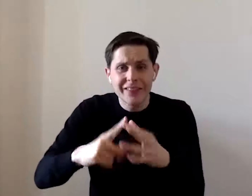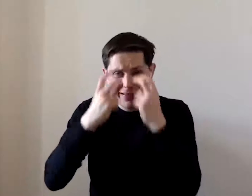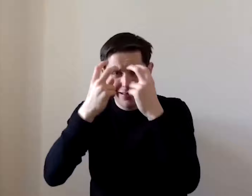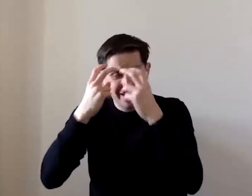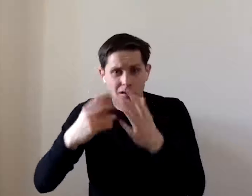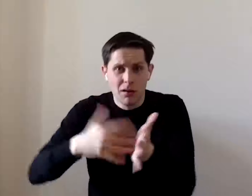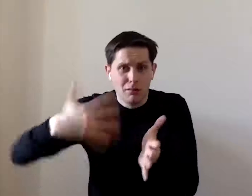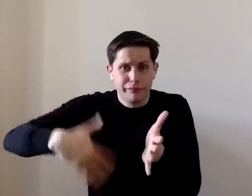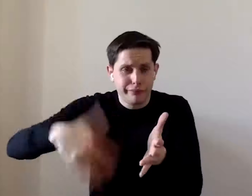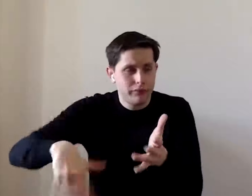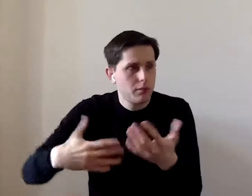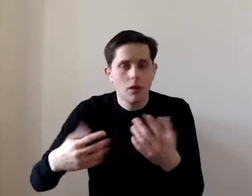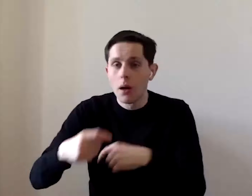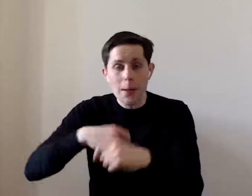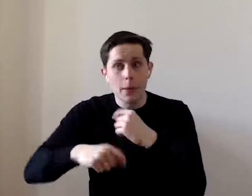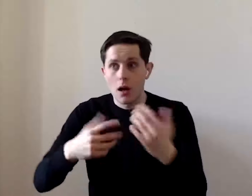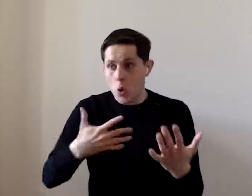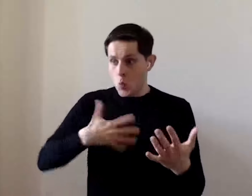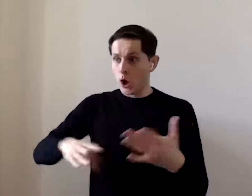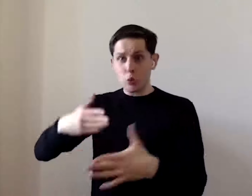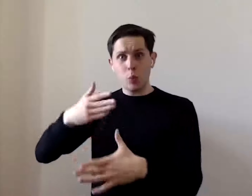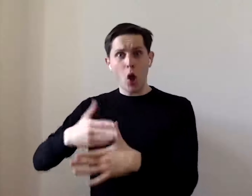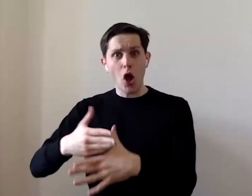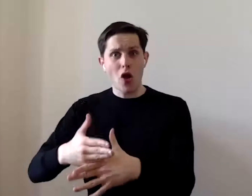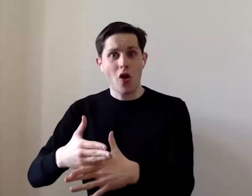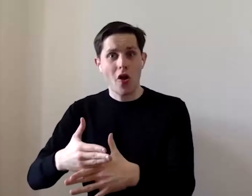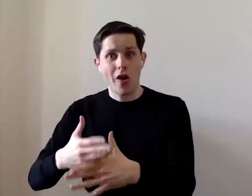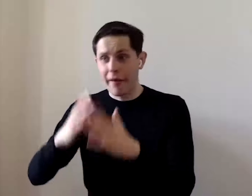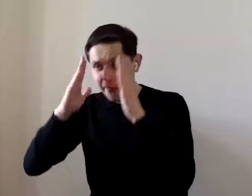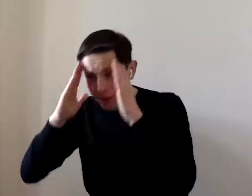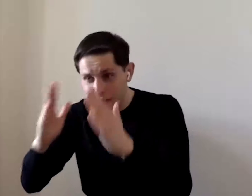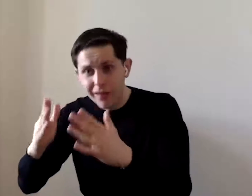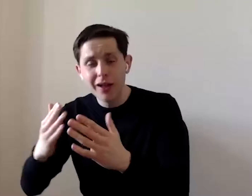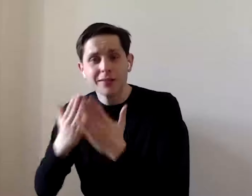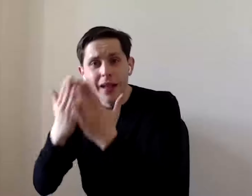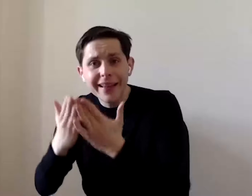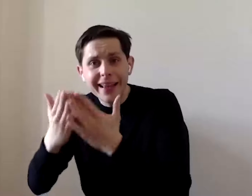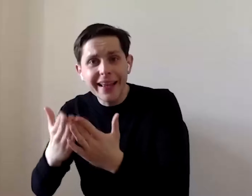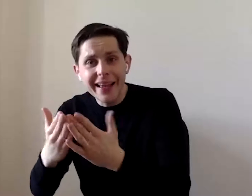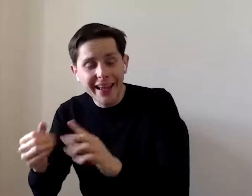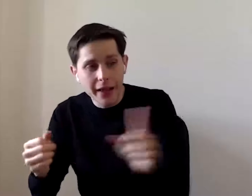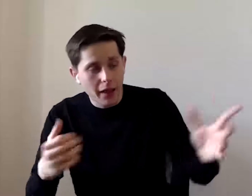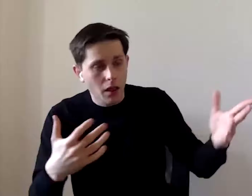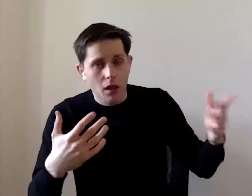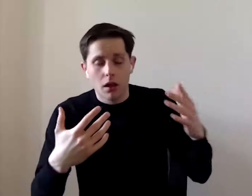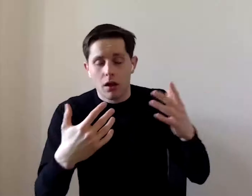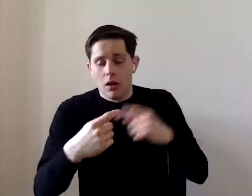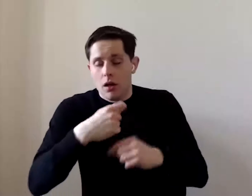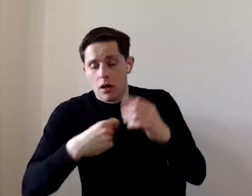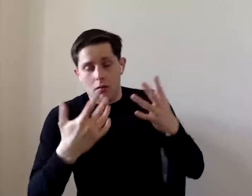it's like, you literally just want to do your course and just do a good job, but you have this kind of swirling maelstrom of problems kind of sucking away at your energy